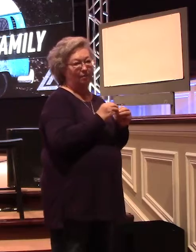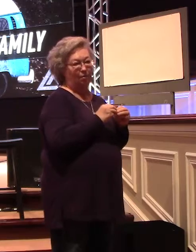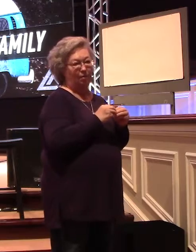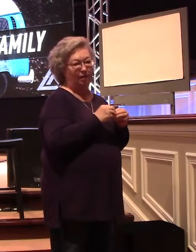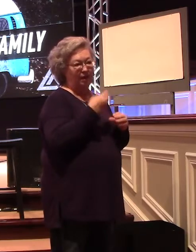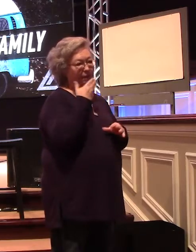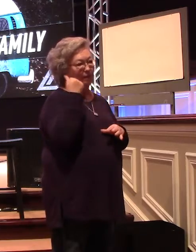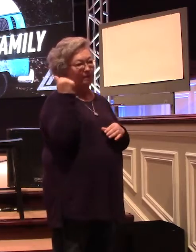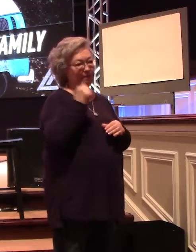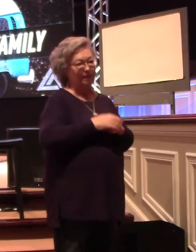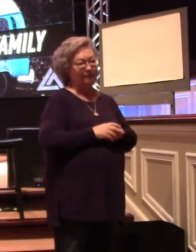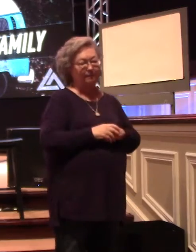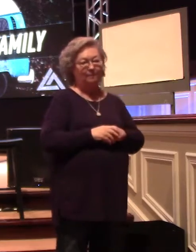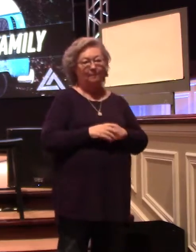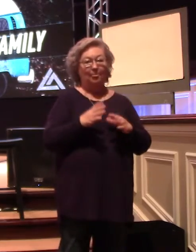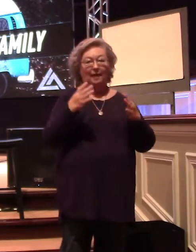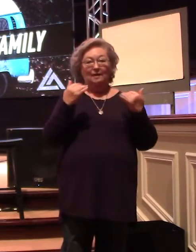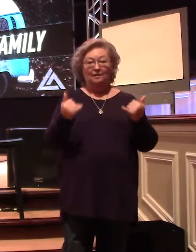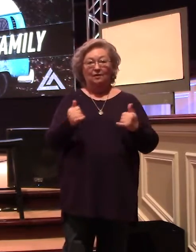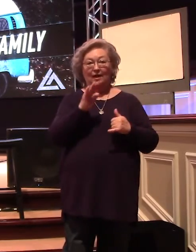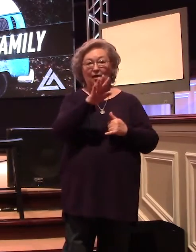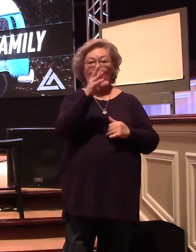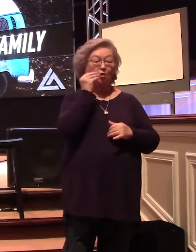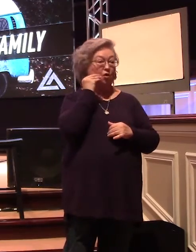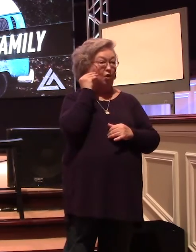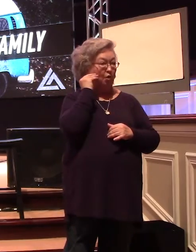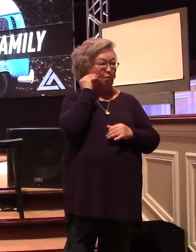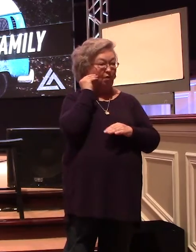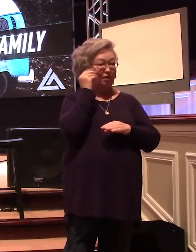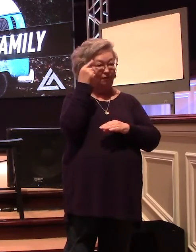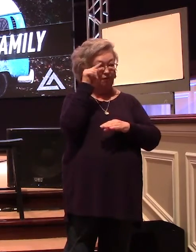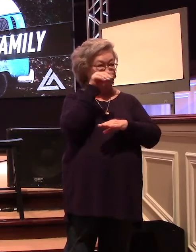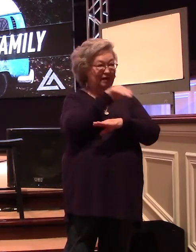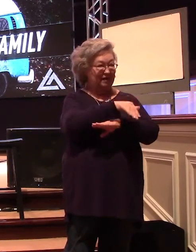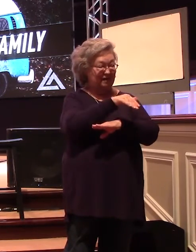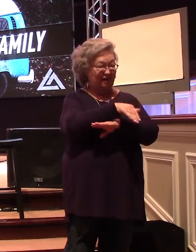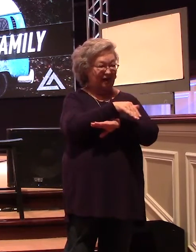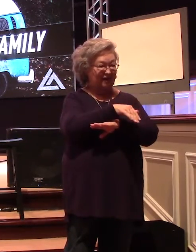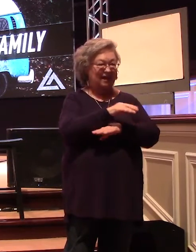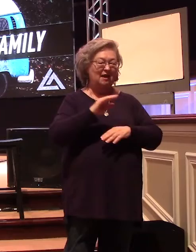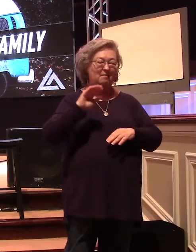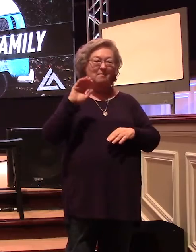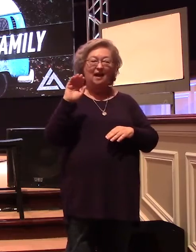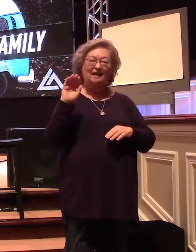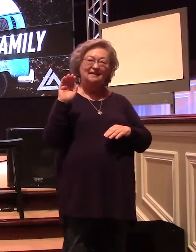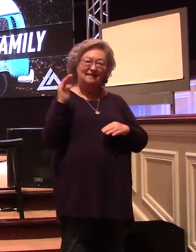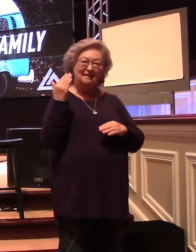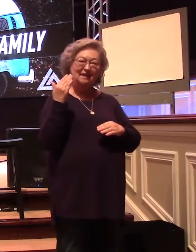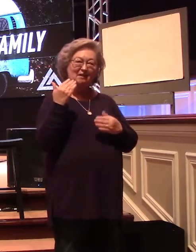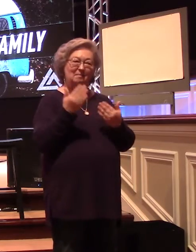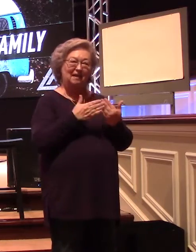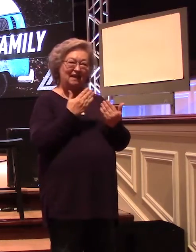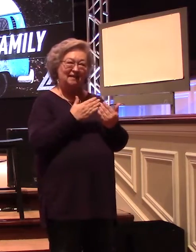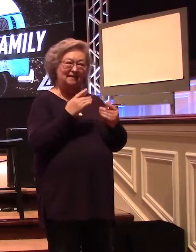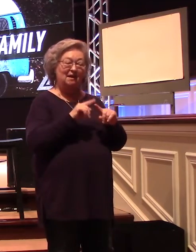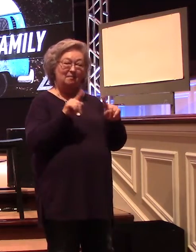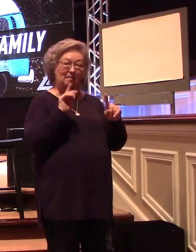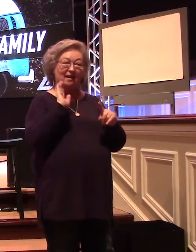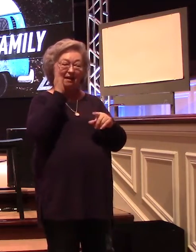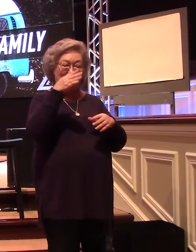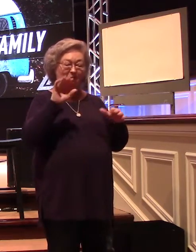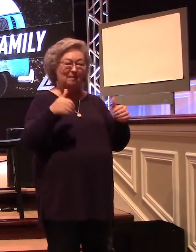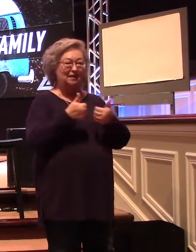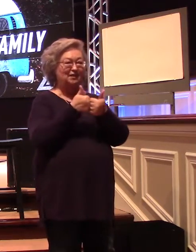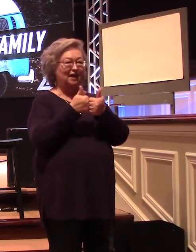So, here's your homework tonight, all right? It's gonna seem really easy, but it might be a little bit of a challenge. I want you to pray